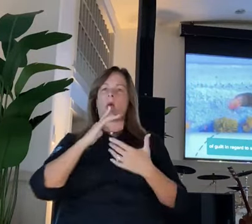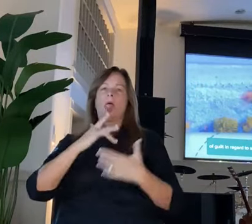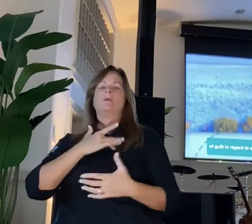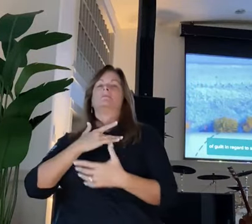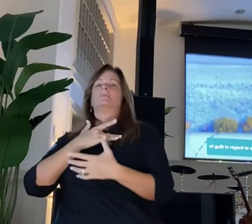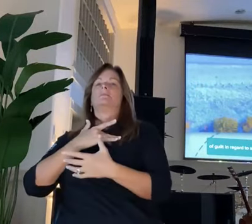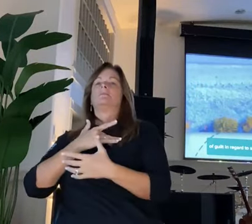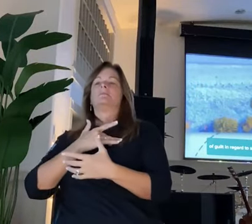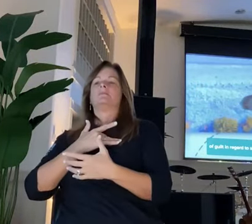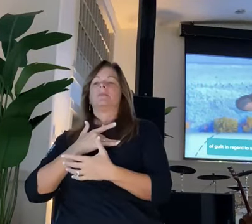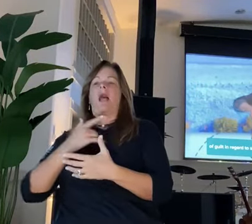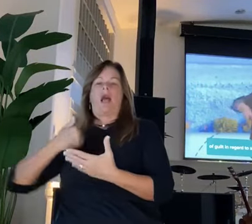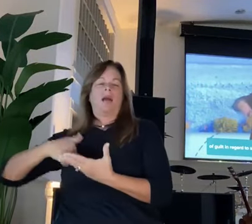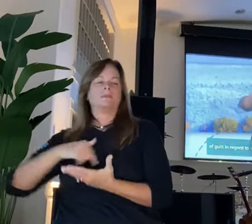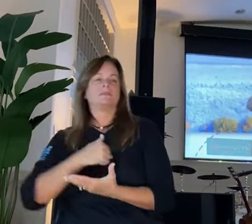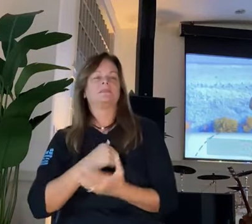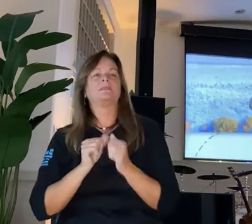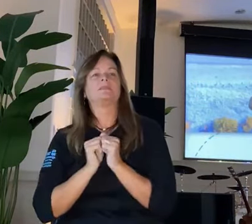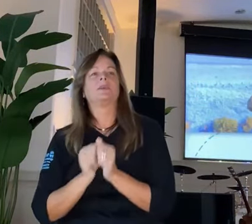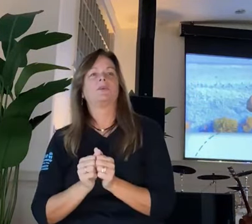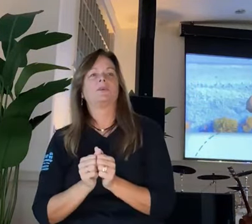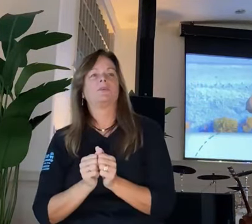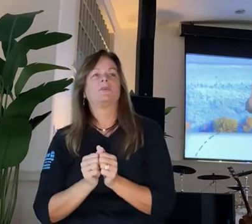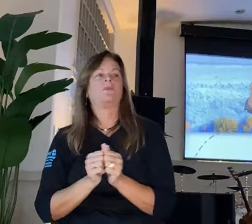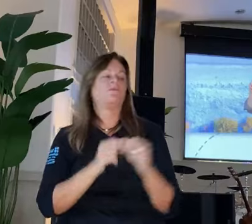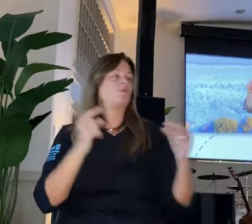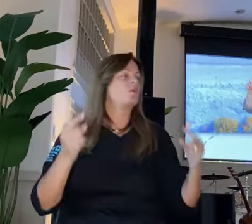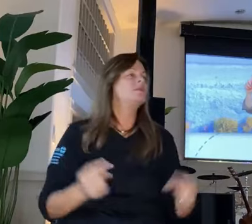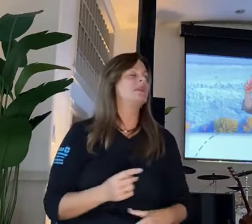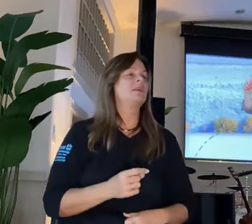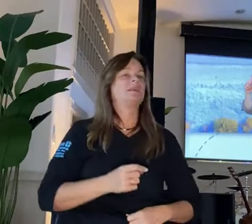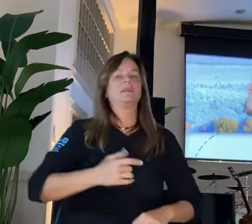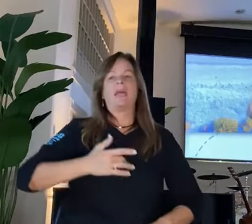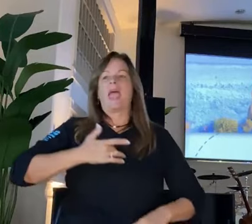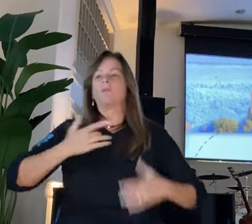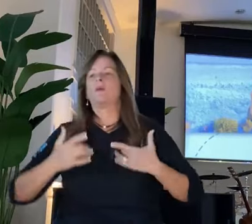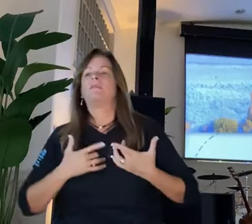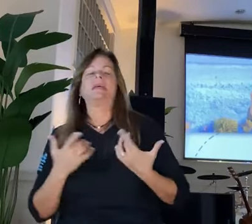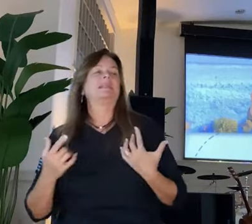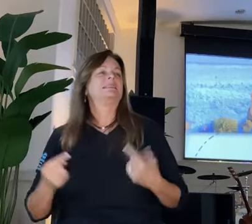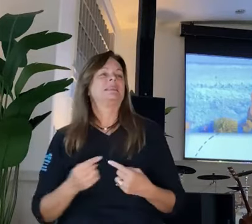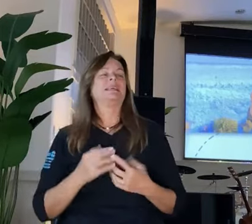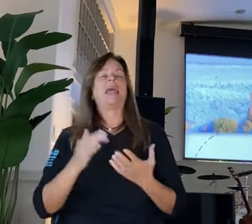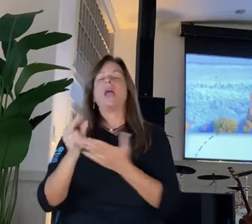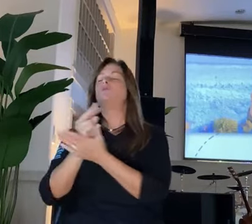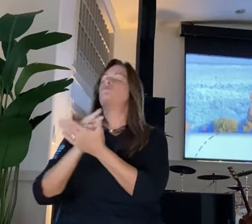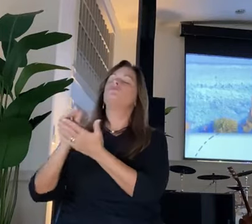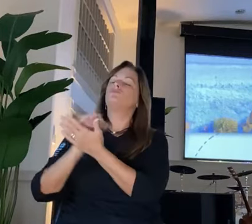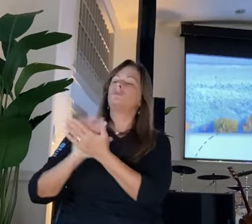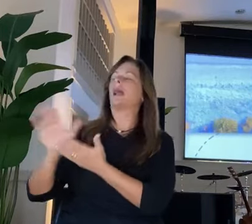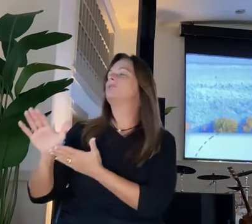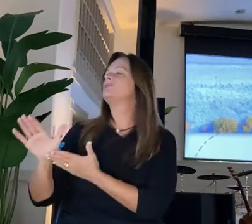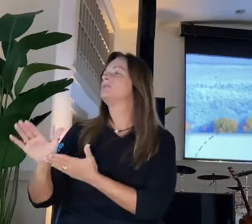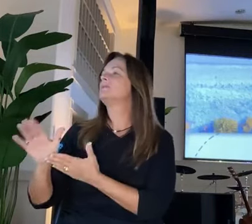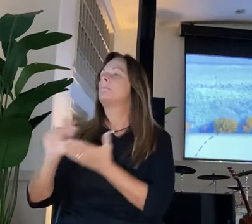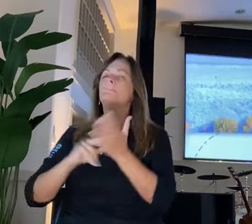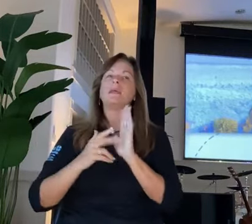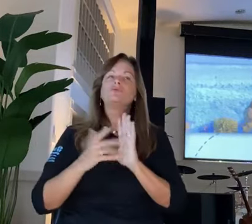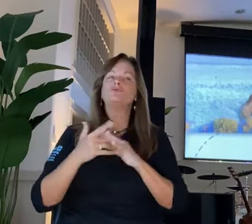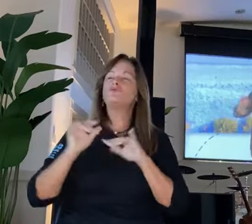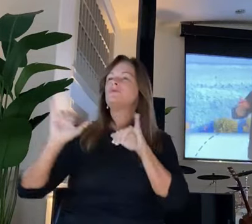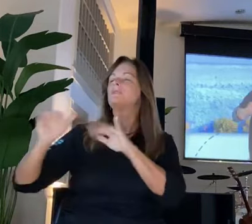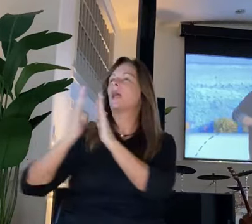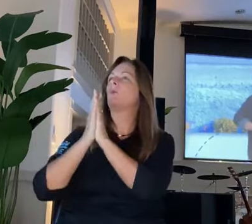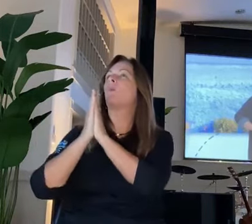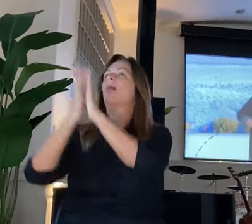convict all of us for sin, when there's sin in our life. For righteousness, it says. Righteousness means to